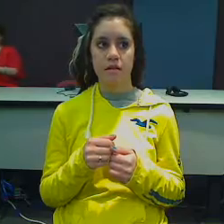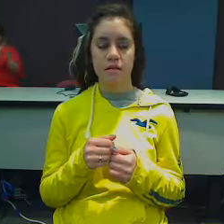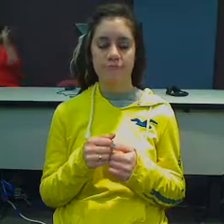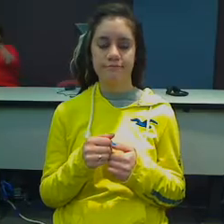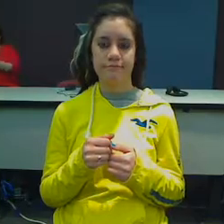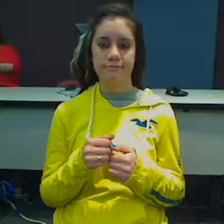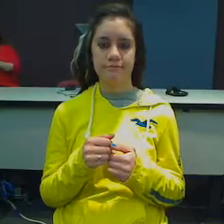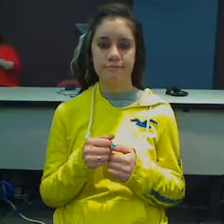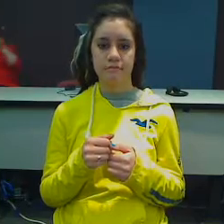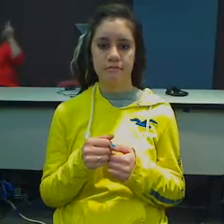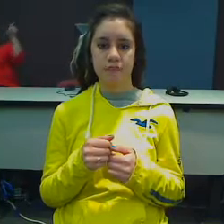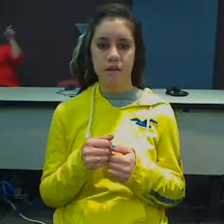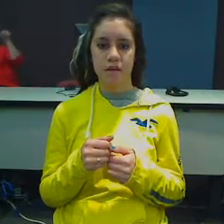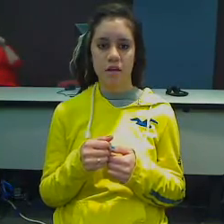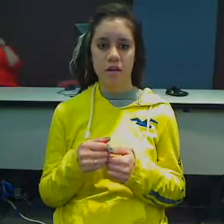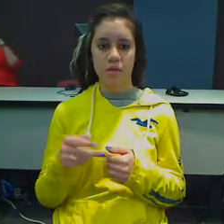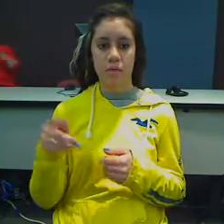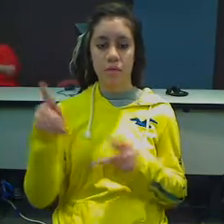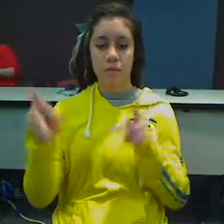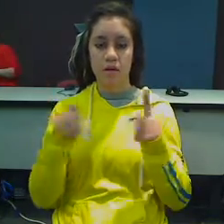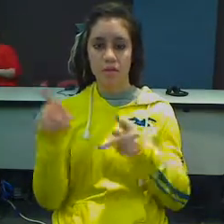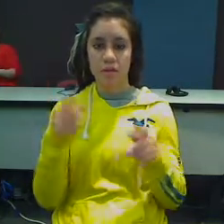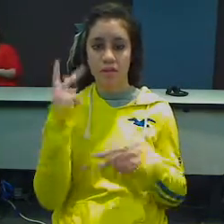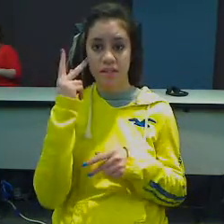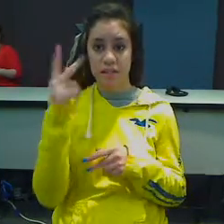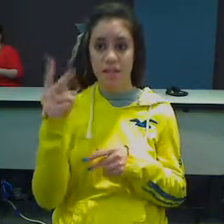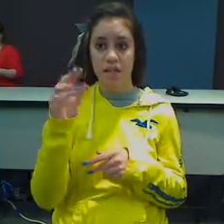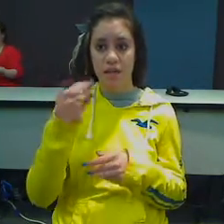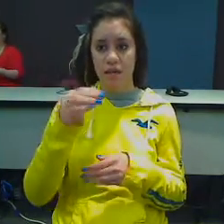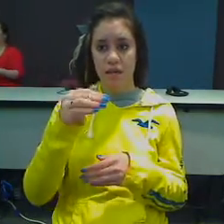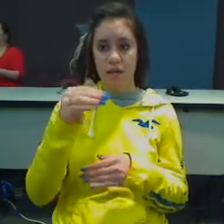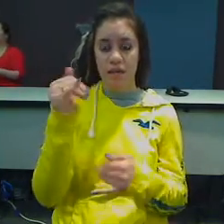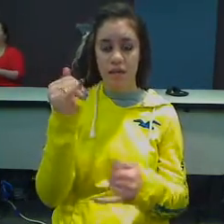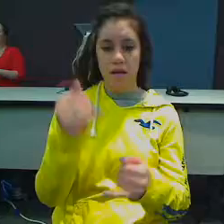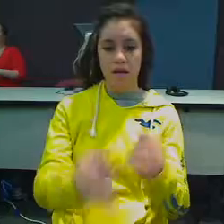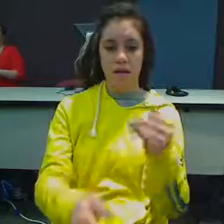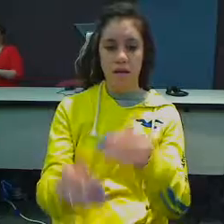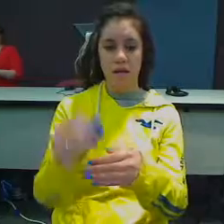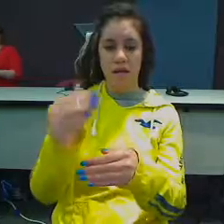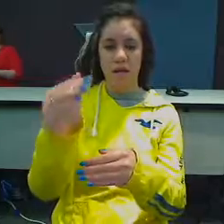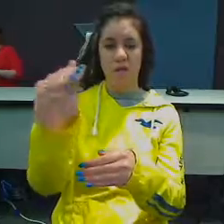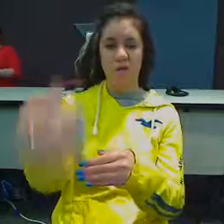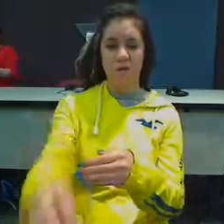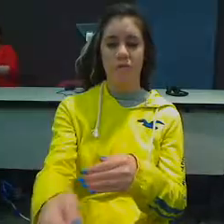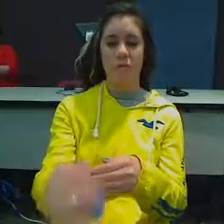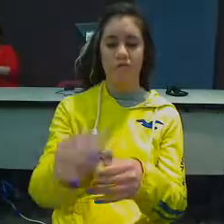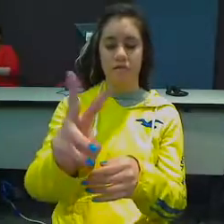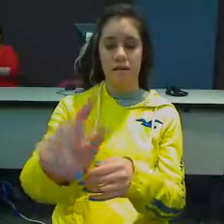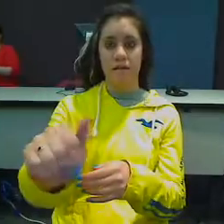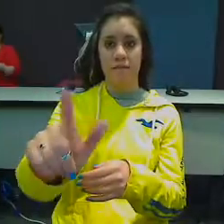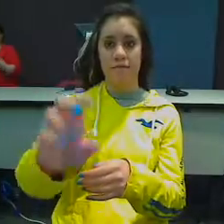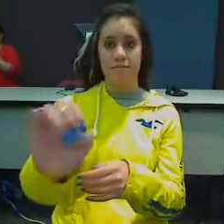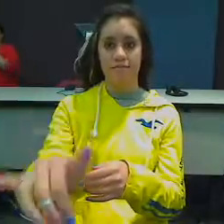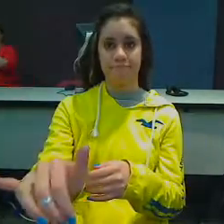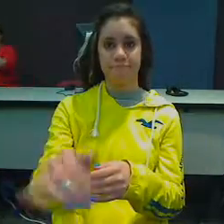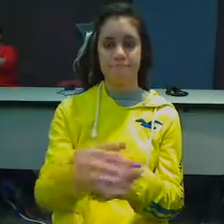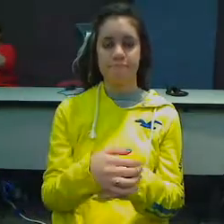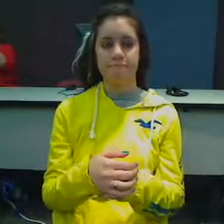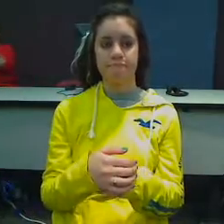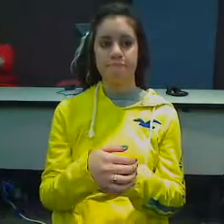they could locate themselves in terms of 2 days travel down the river or over the pass into